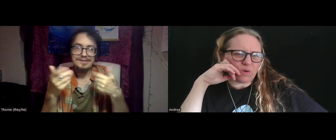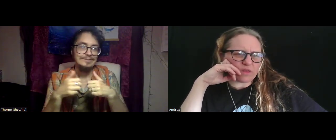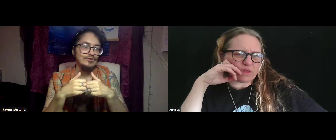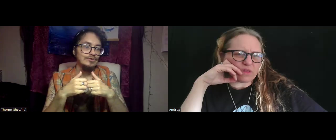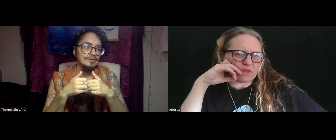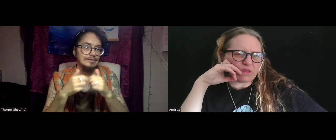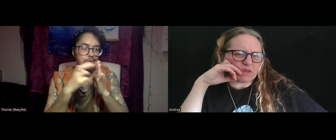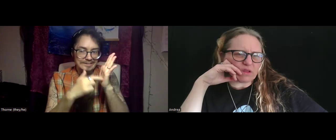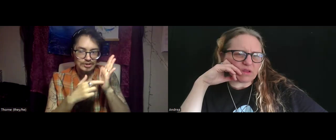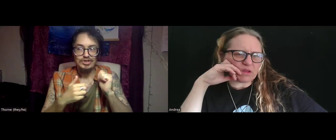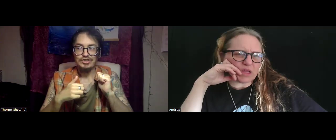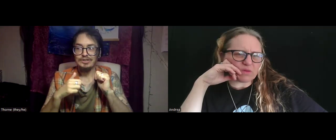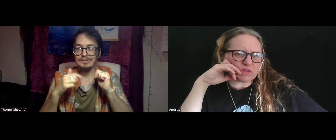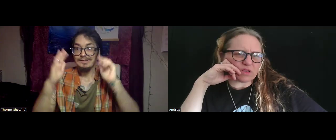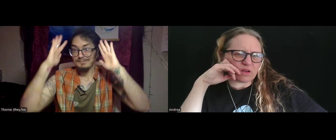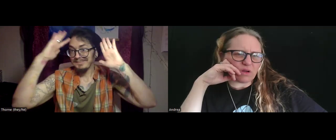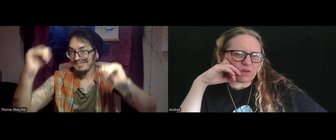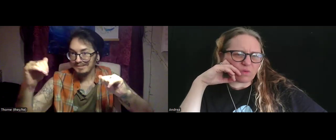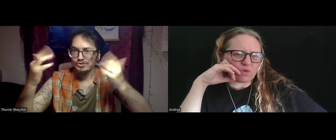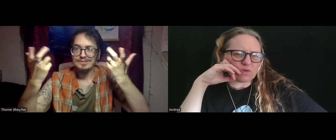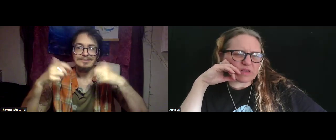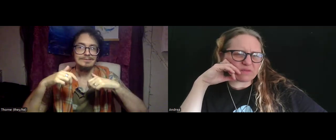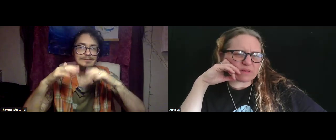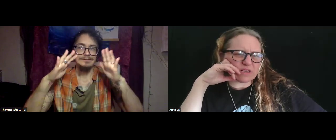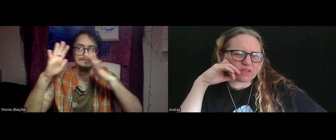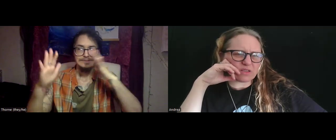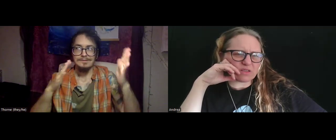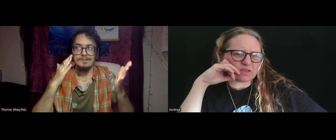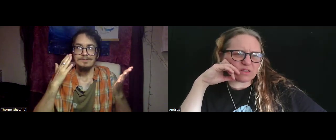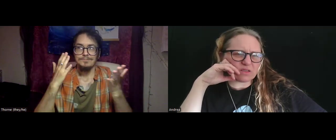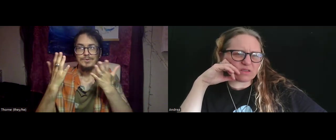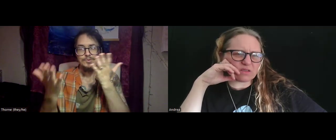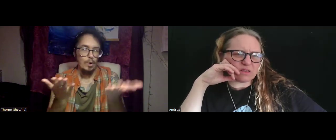with the language and the rules and the expectations, it's